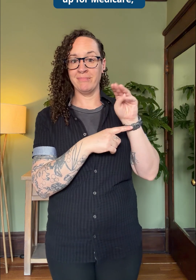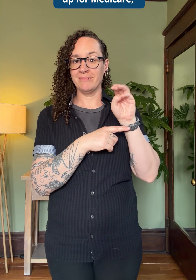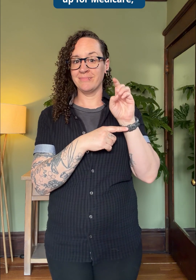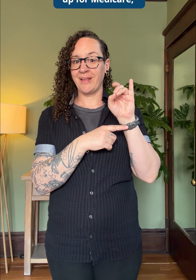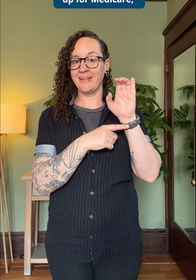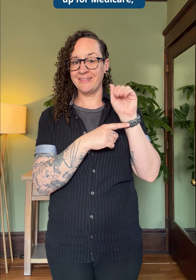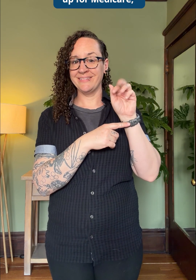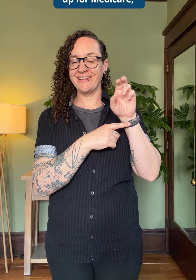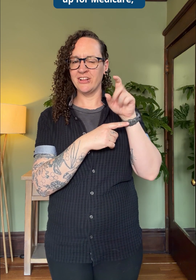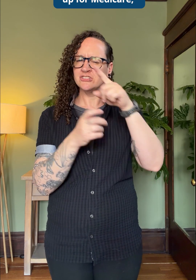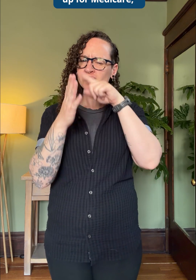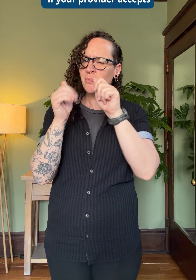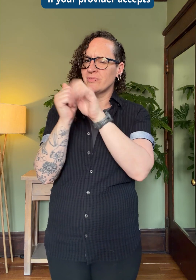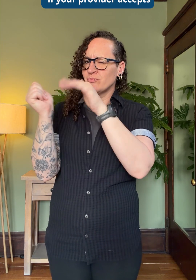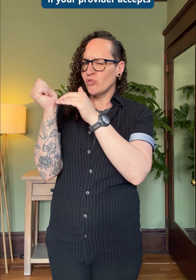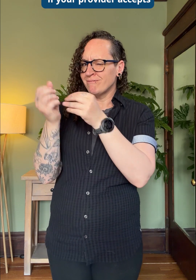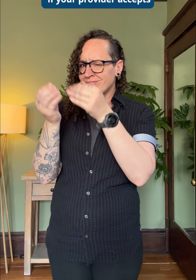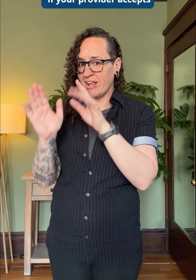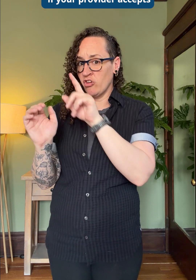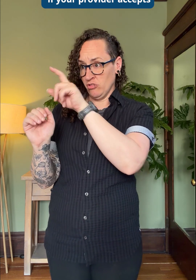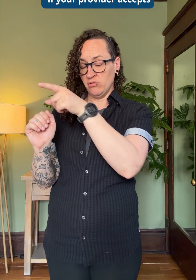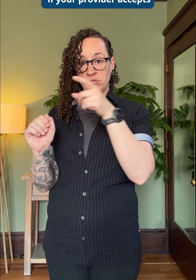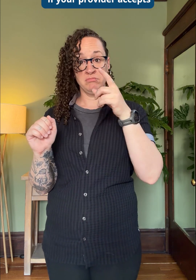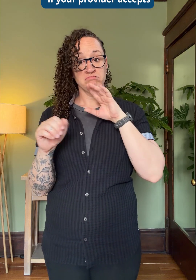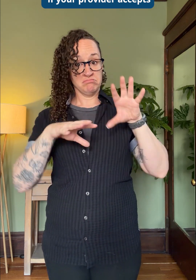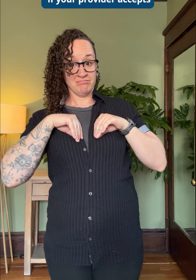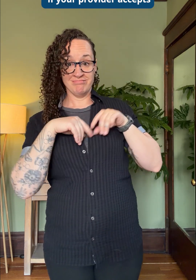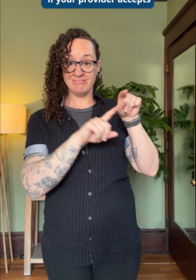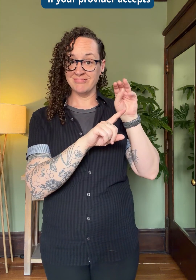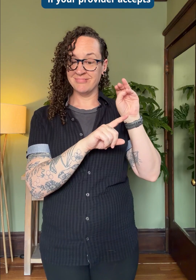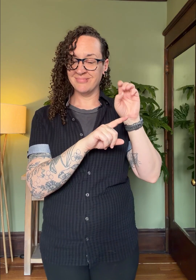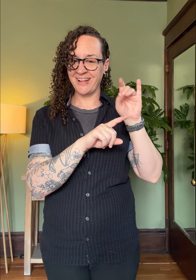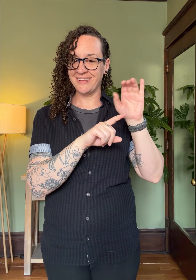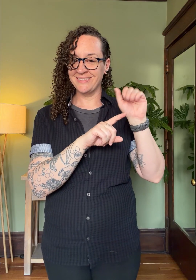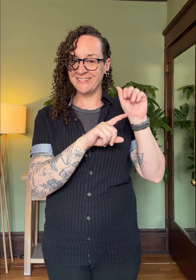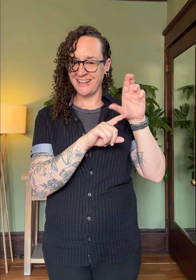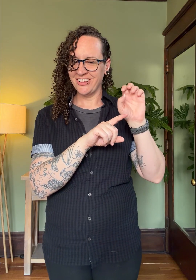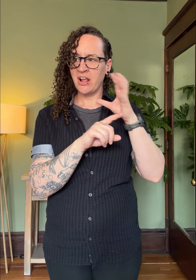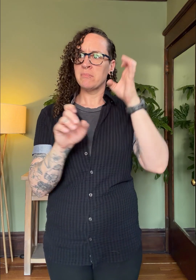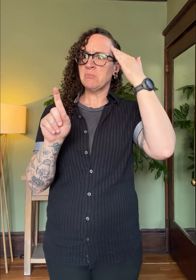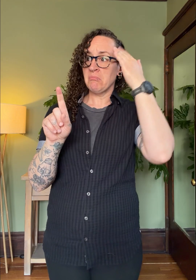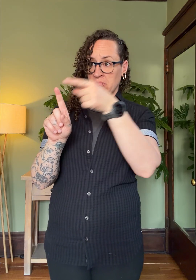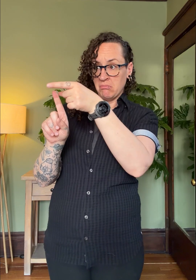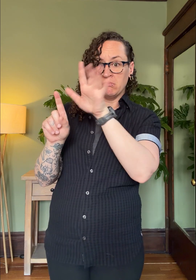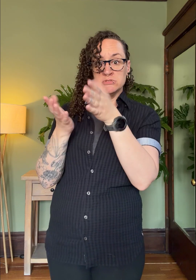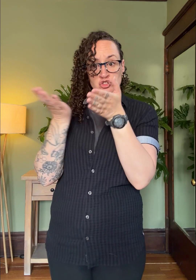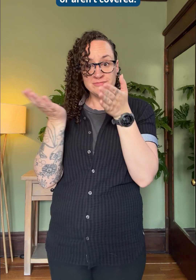Once you're signed up for Medicare, you should check if your provider accepts Medicare and be aware of services that are